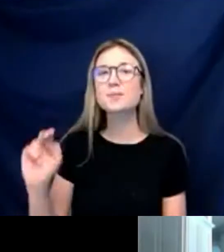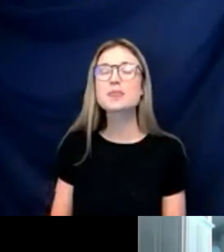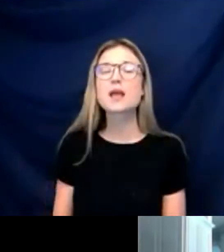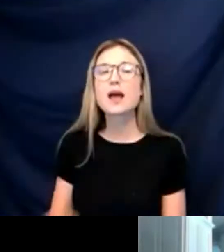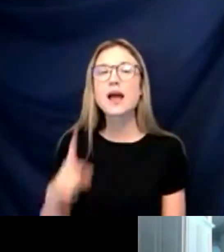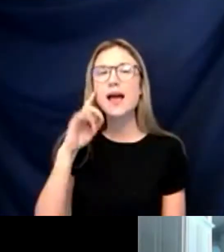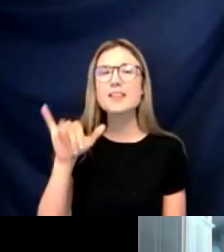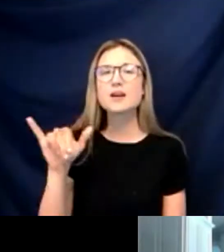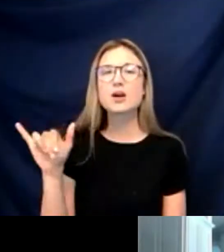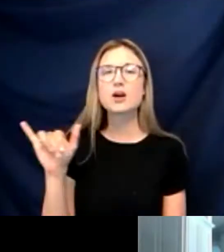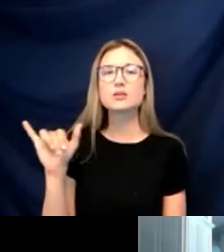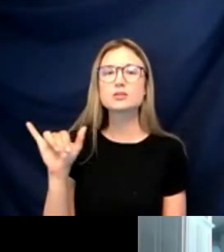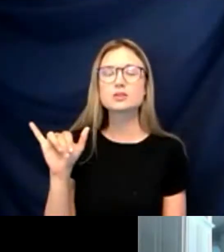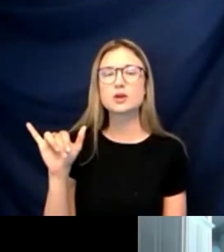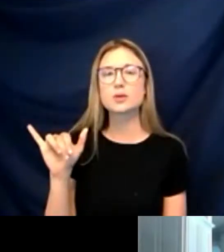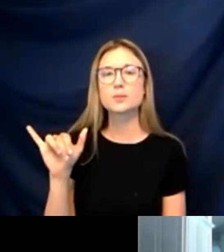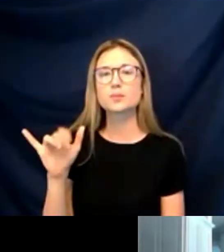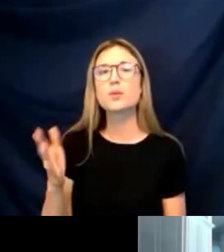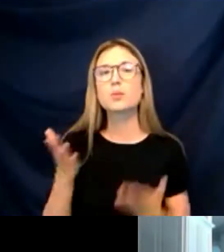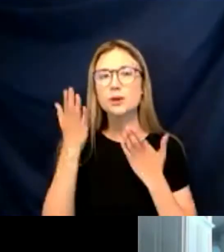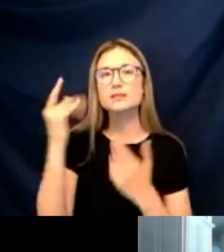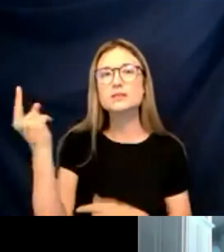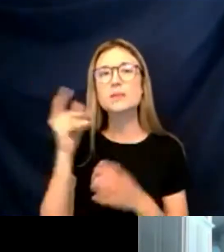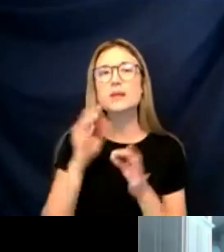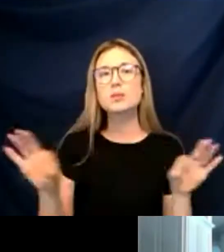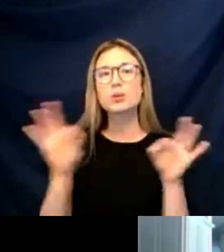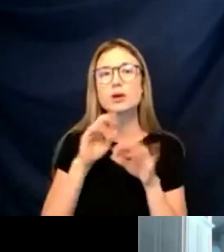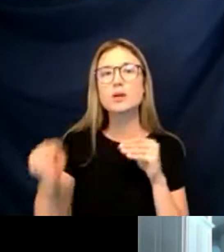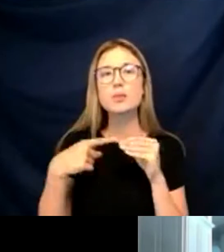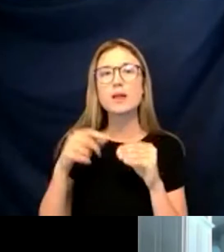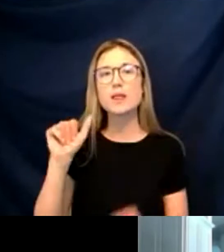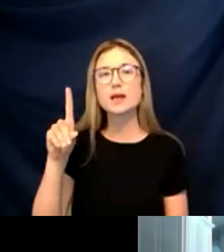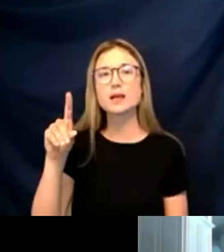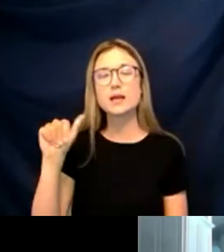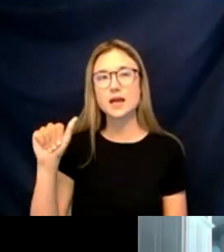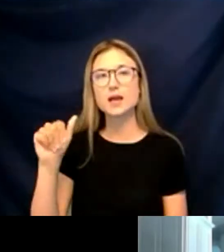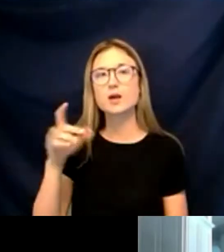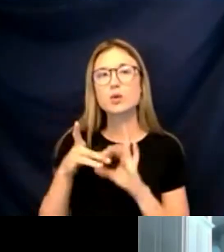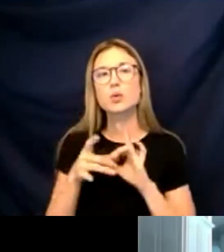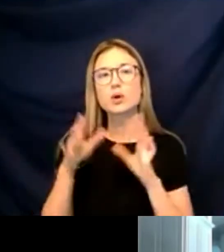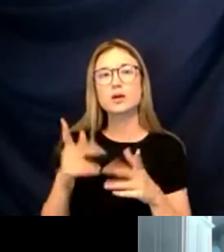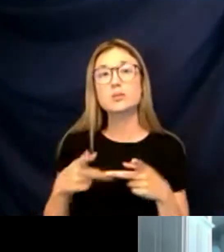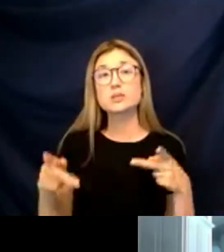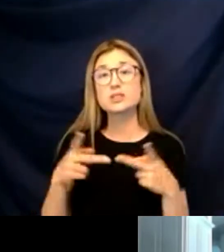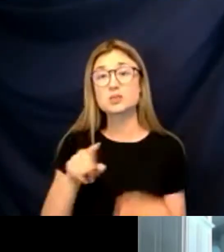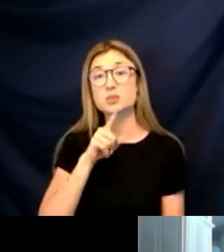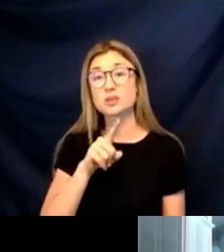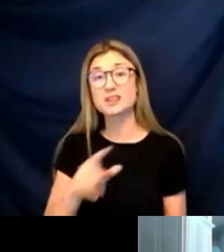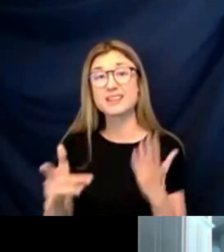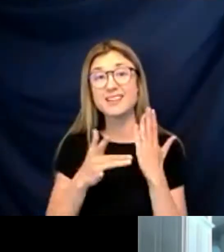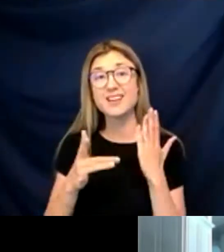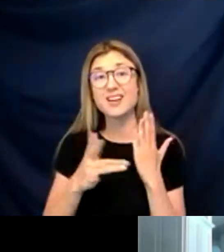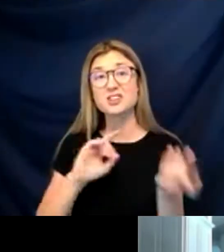out something important about the ADA coordinator position, and that is that technology is changing all the time.